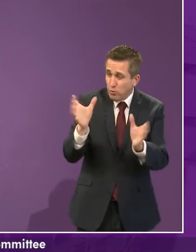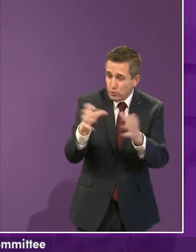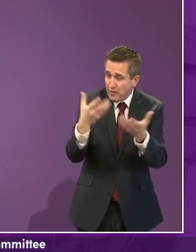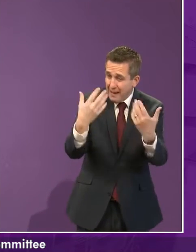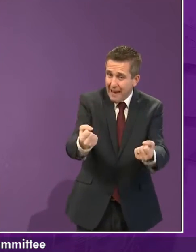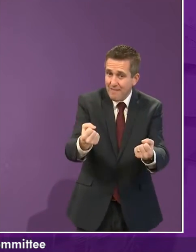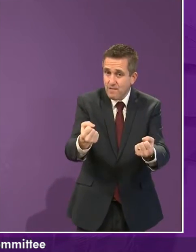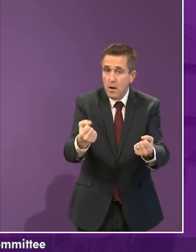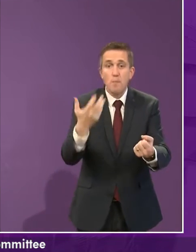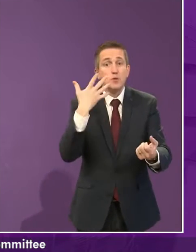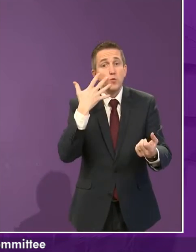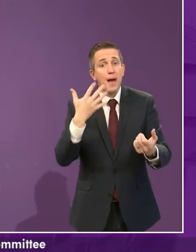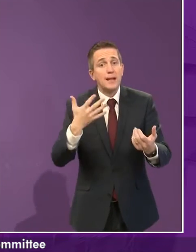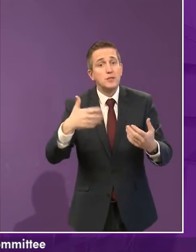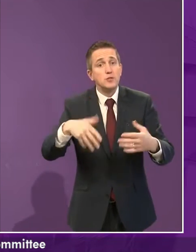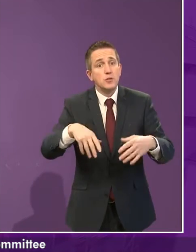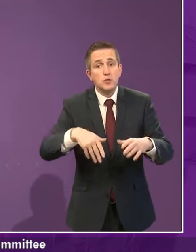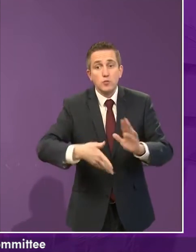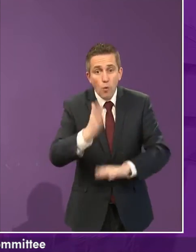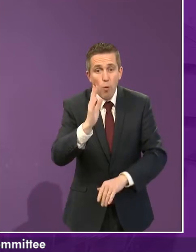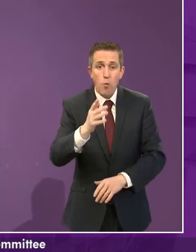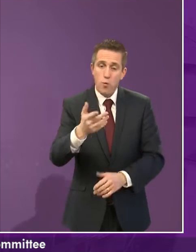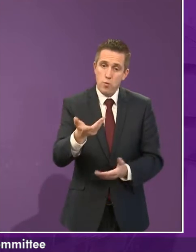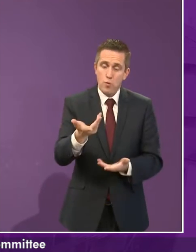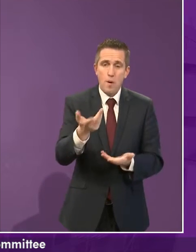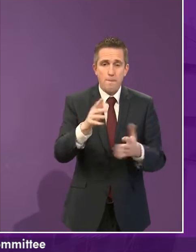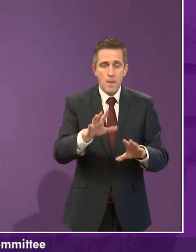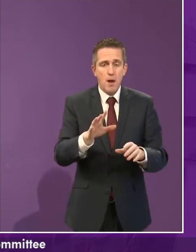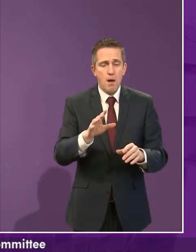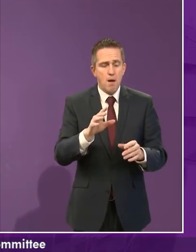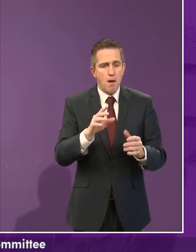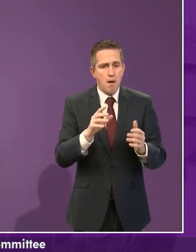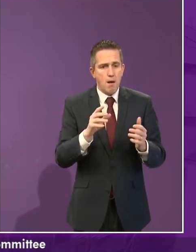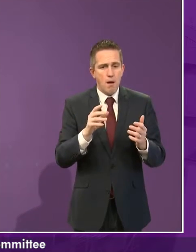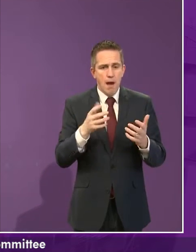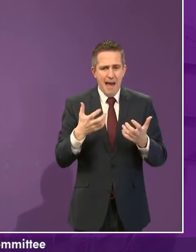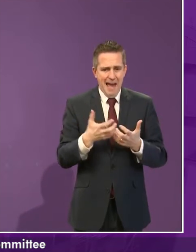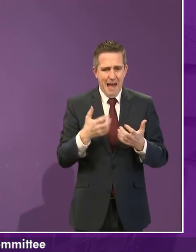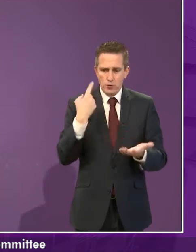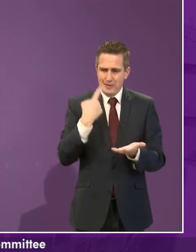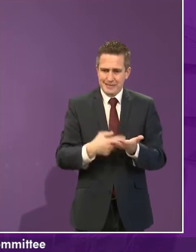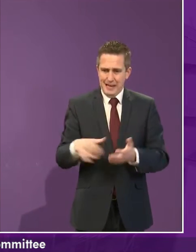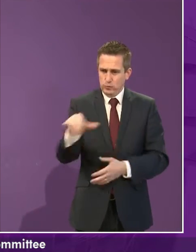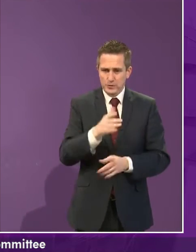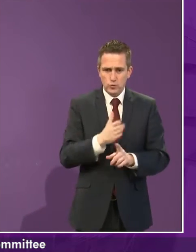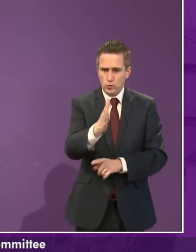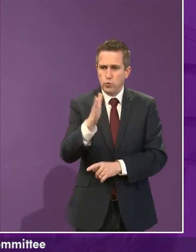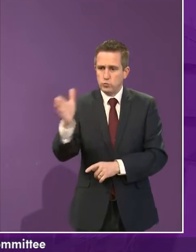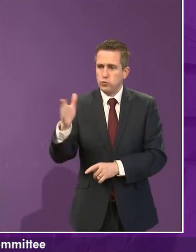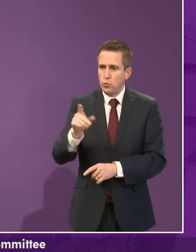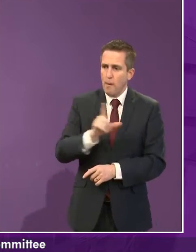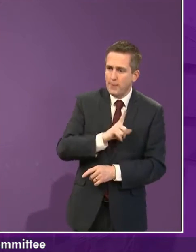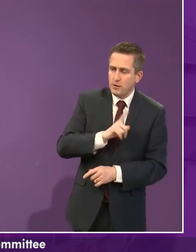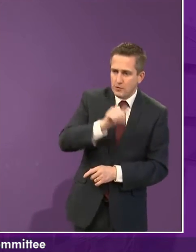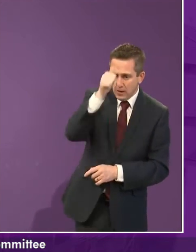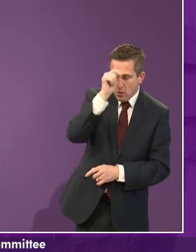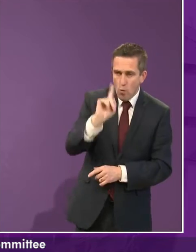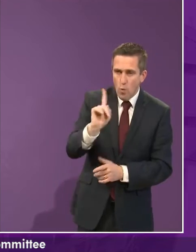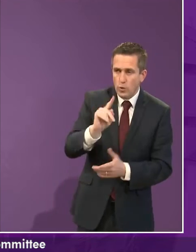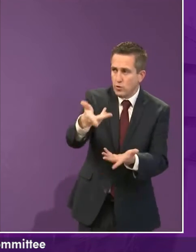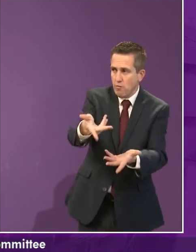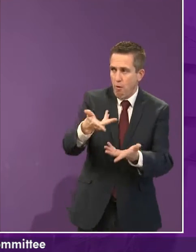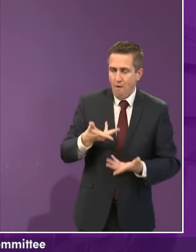isn't it? It's about making the choice to either go to one of your institutions because for me it seems the best one and there's a